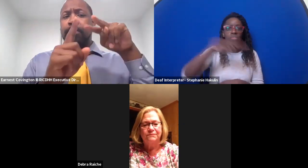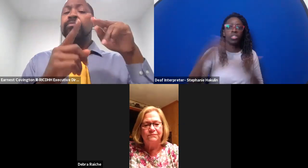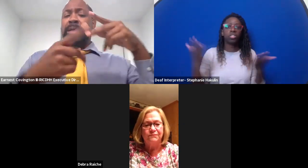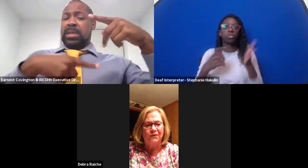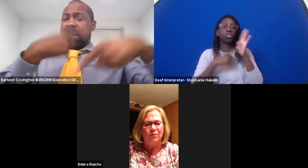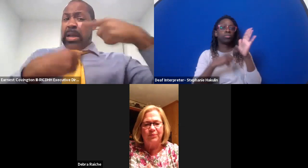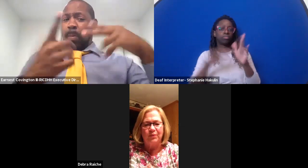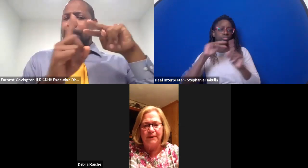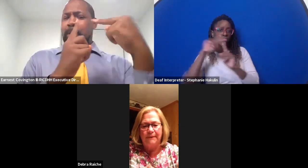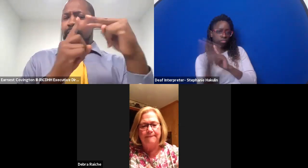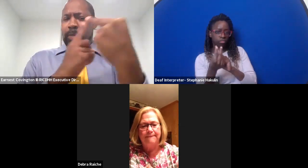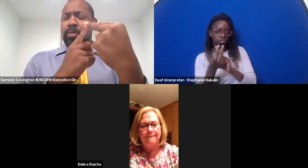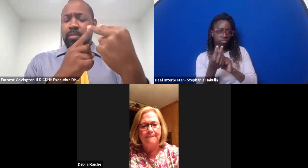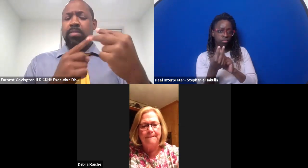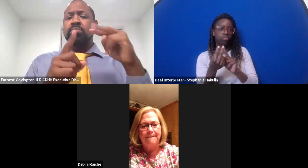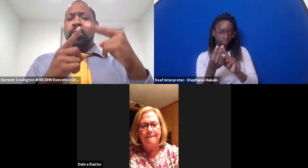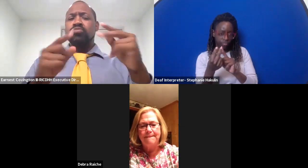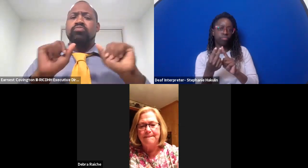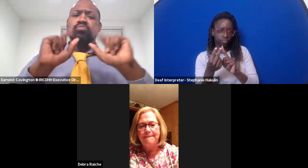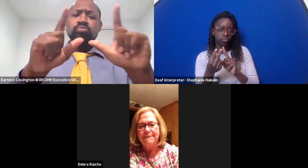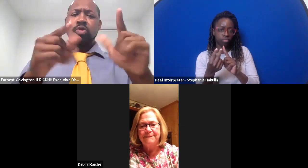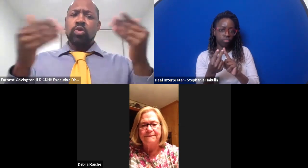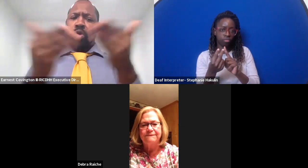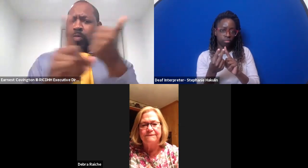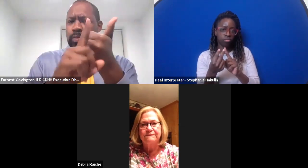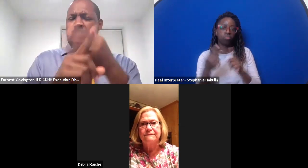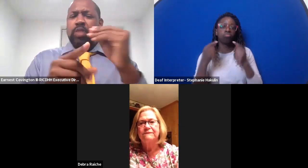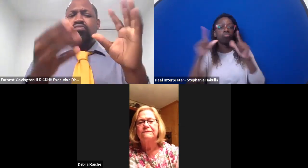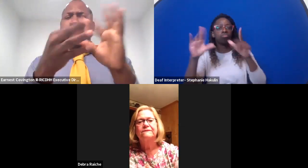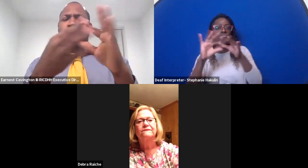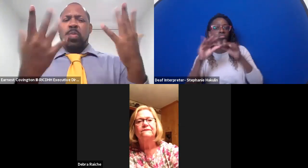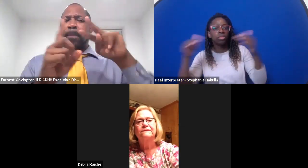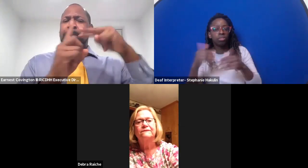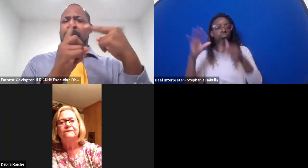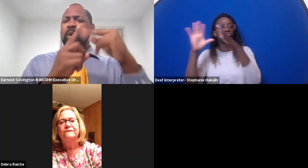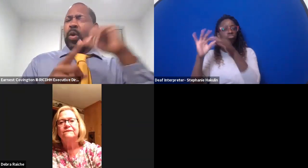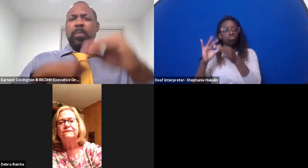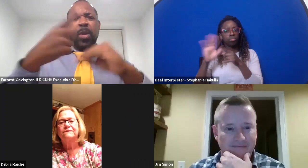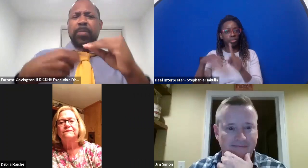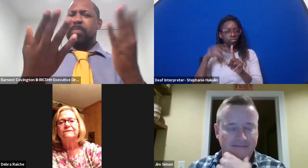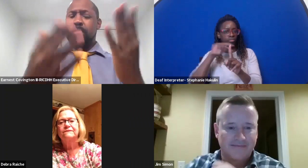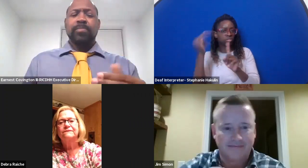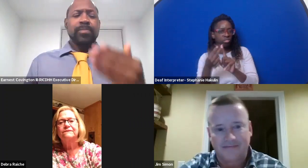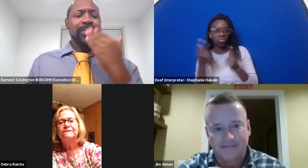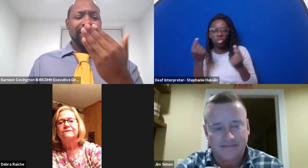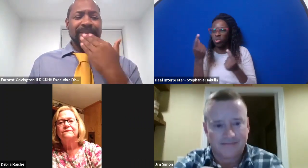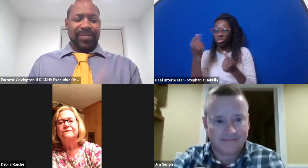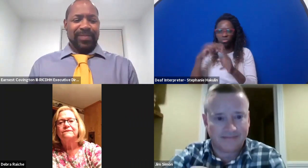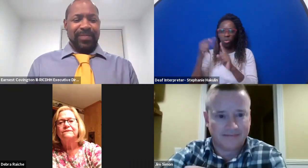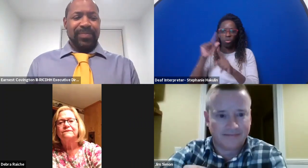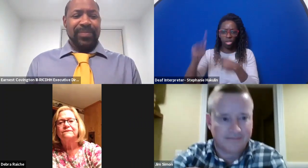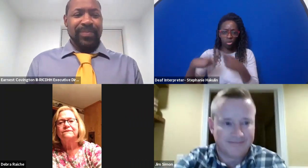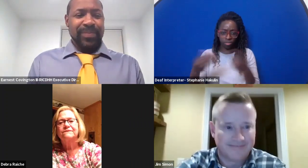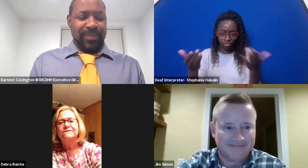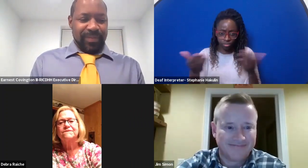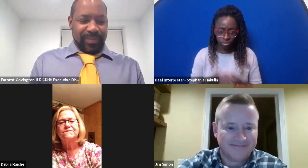a Perspectives representative would like to open up your screen, we'd love to hear from you and hear about your program.